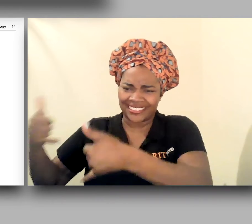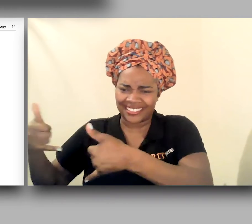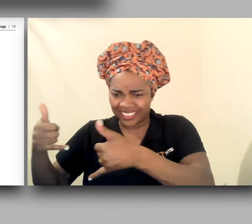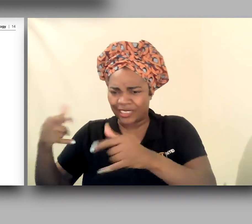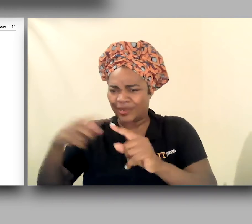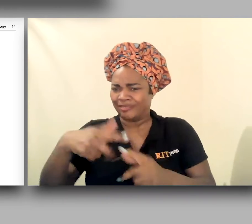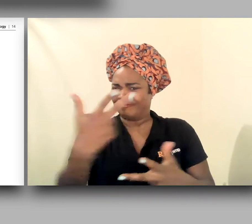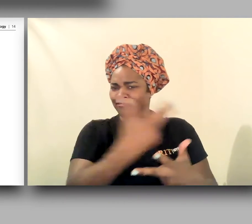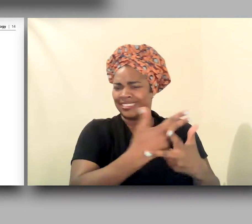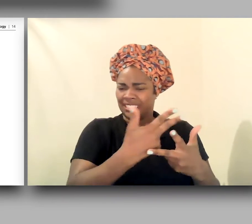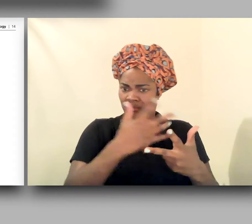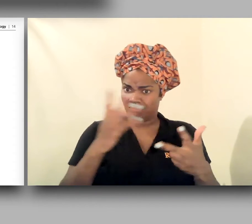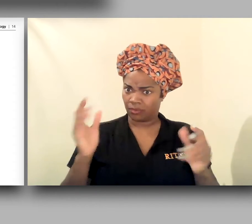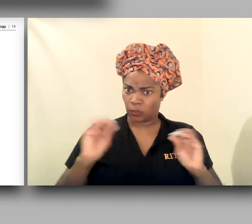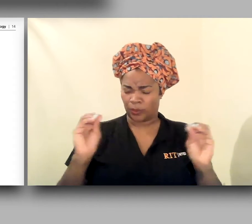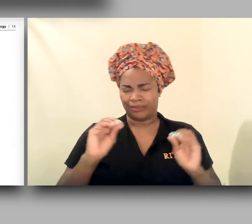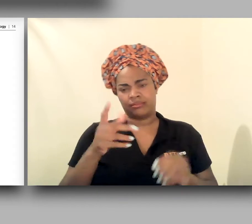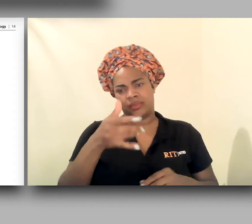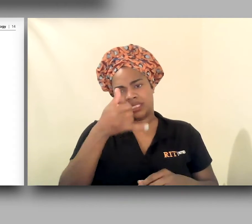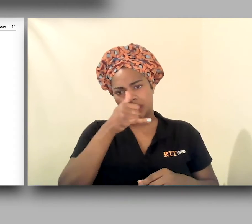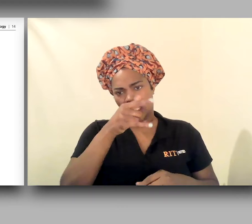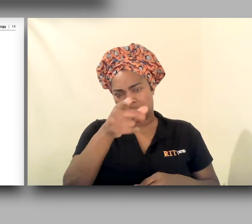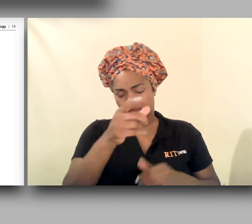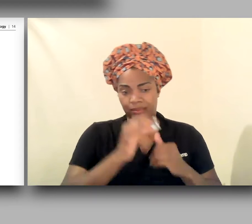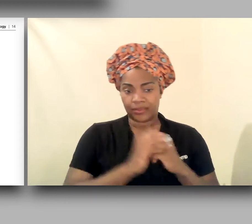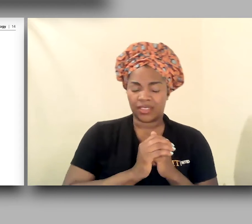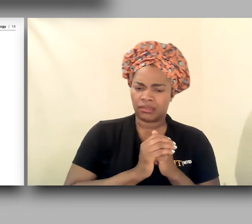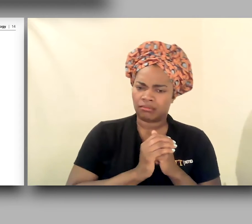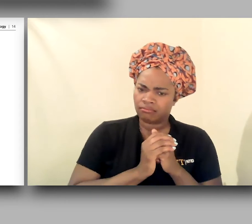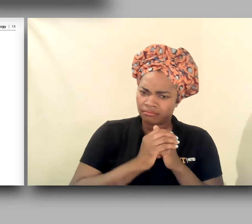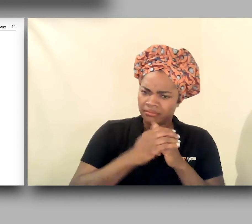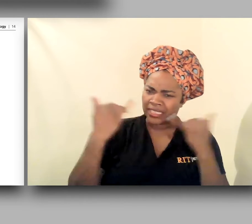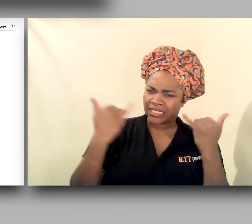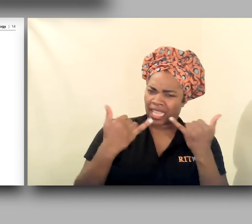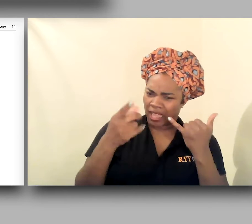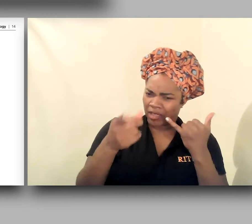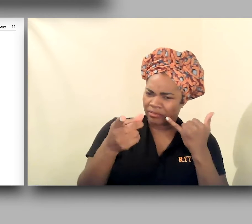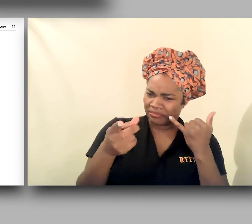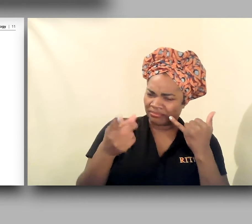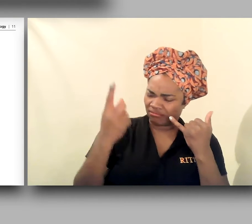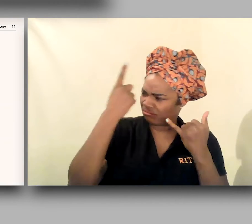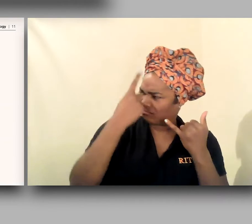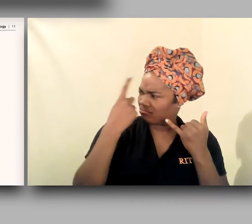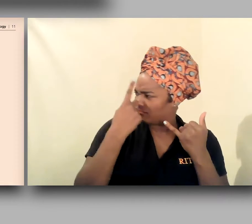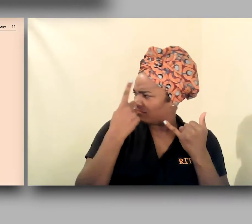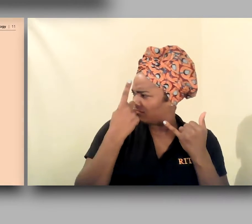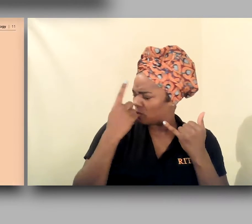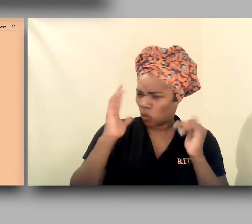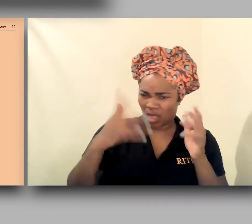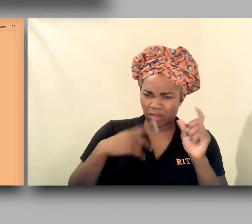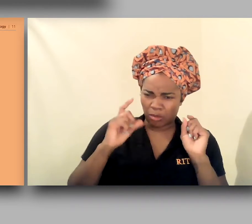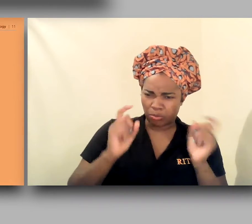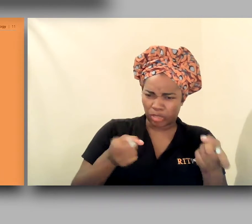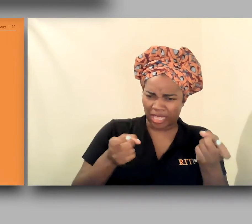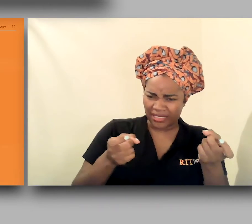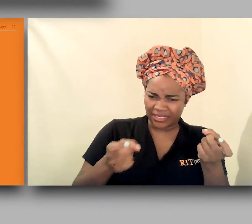Don't be ridiculous. We will have prizes for those top 3. Now, if you're wondering what those prizes are,